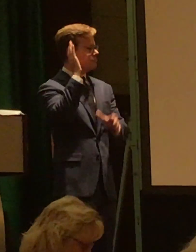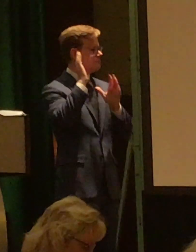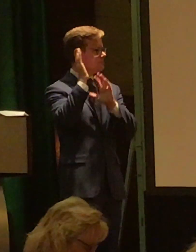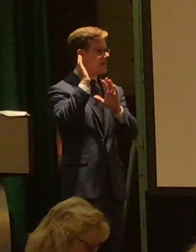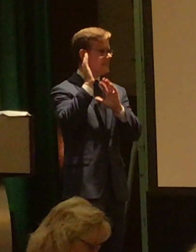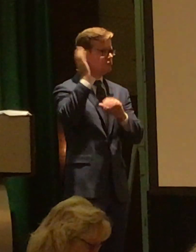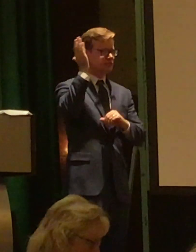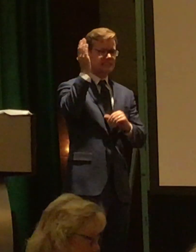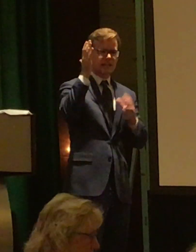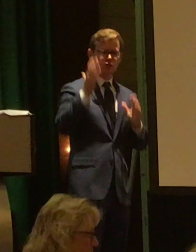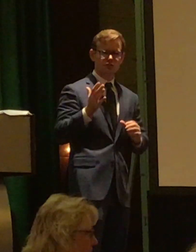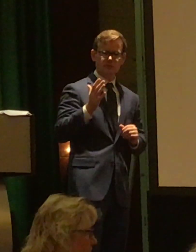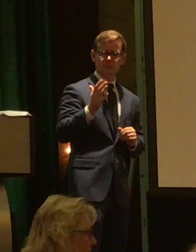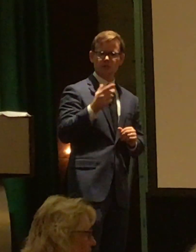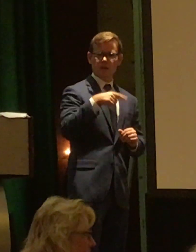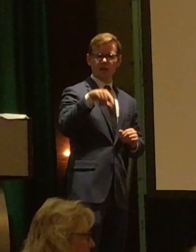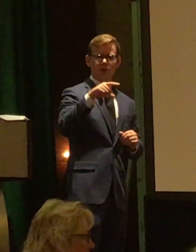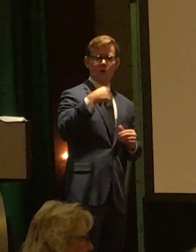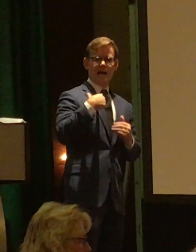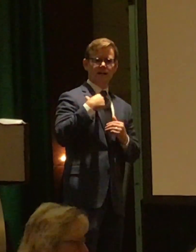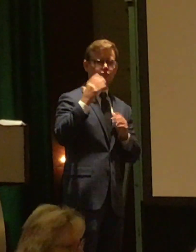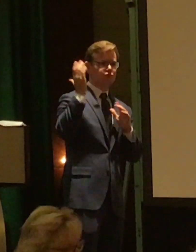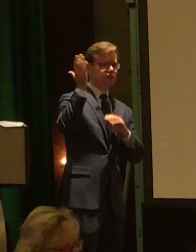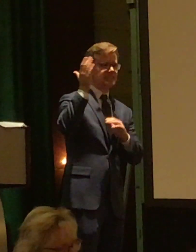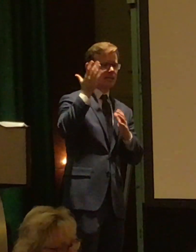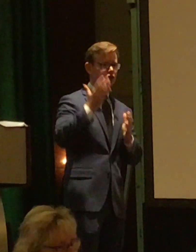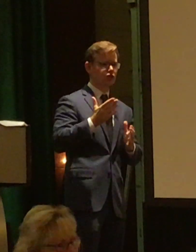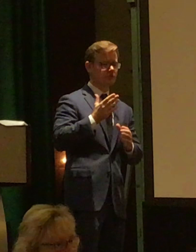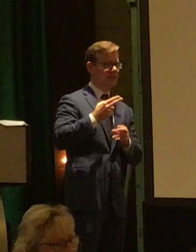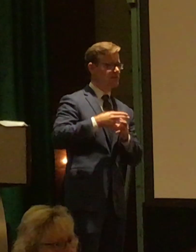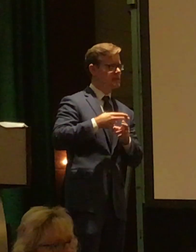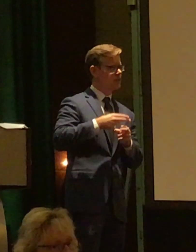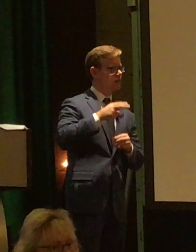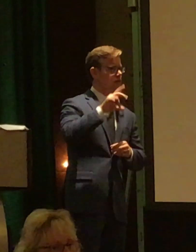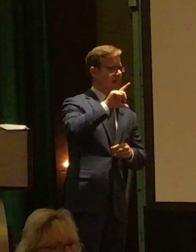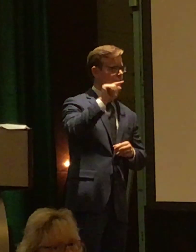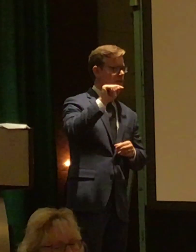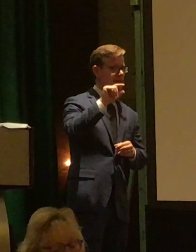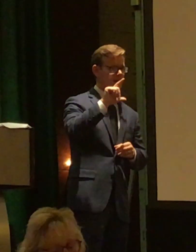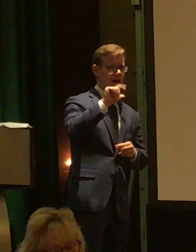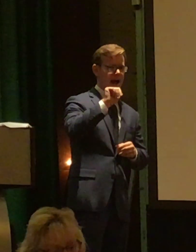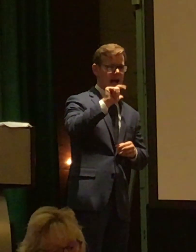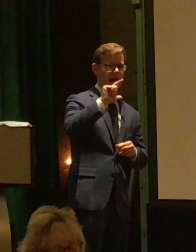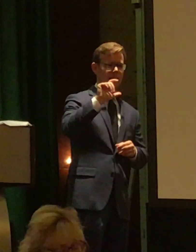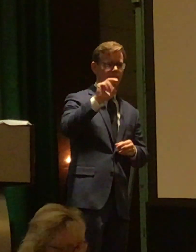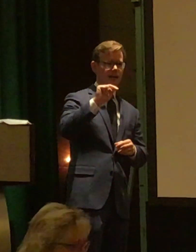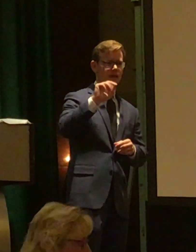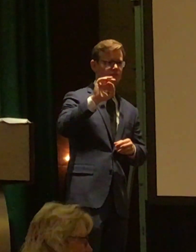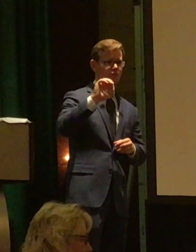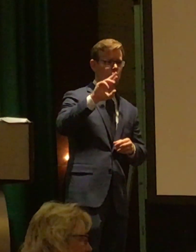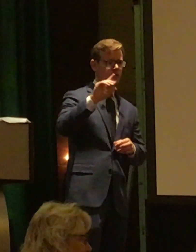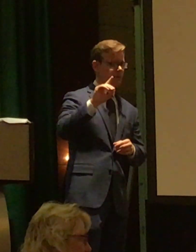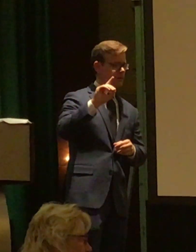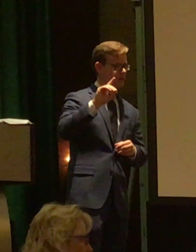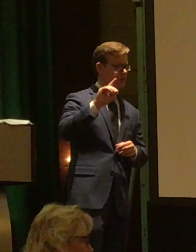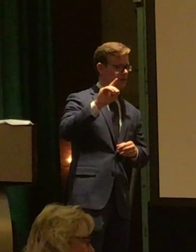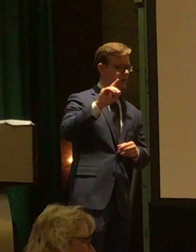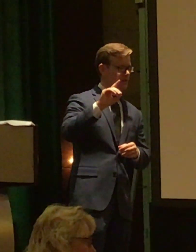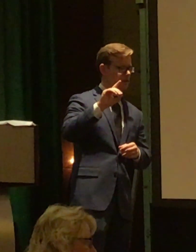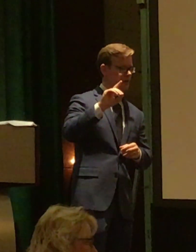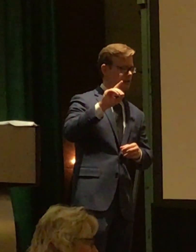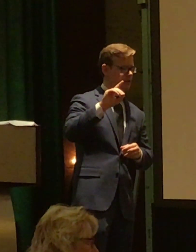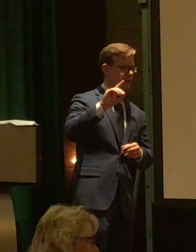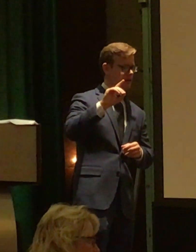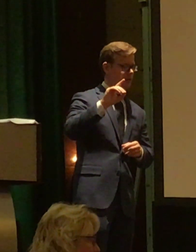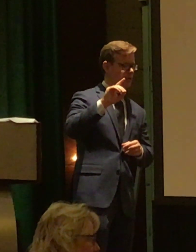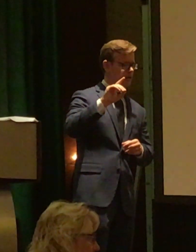I'm looking at your, or I looked at your previous presentations, and there was someone that you had